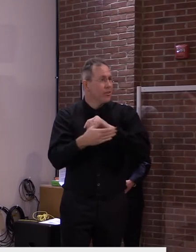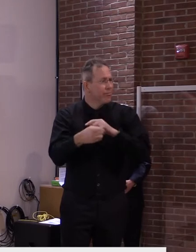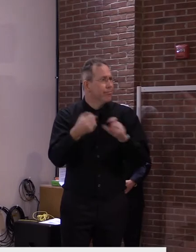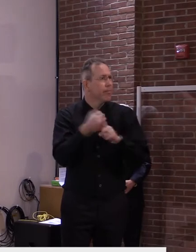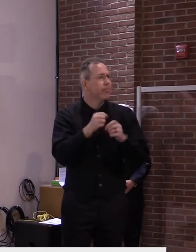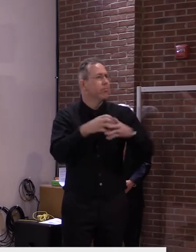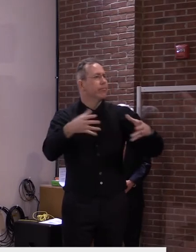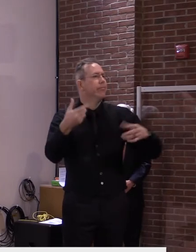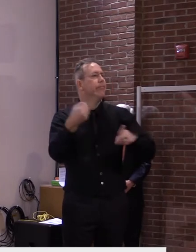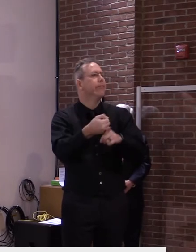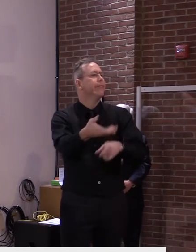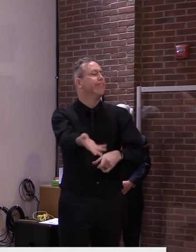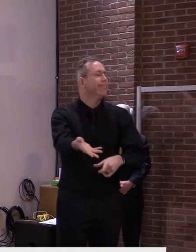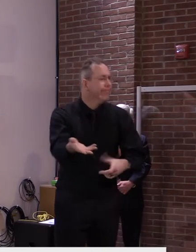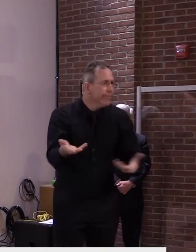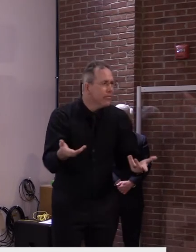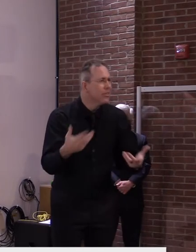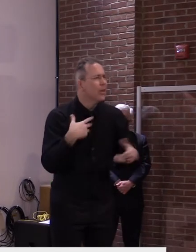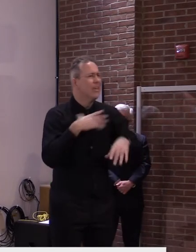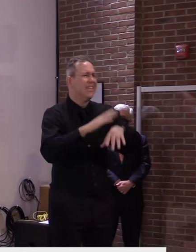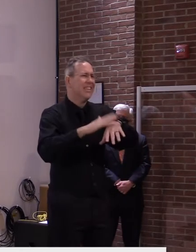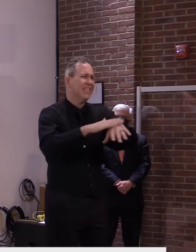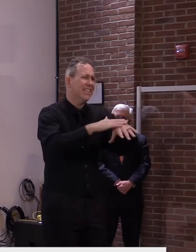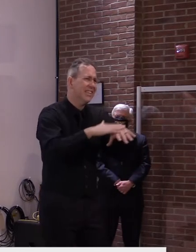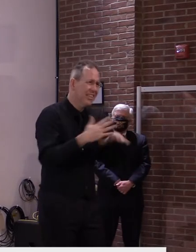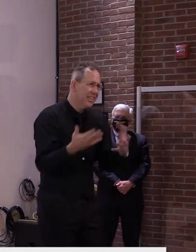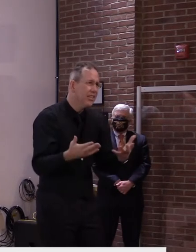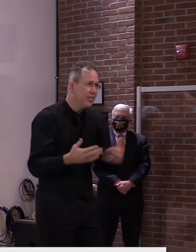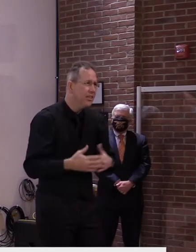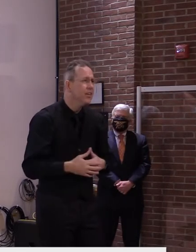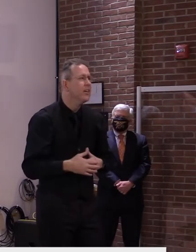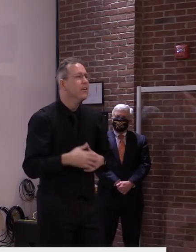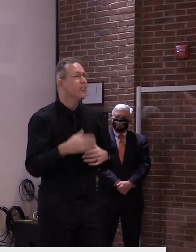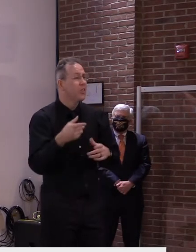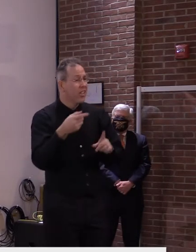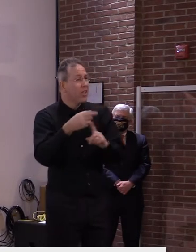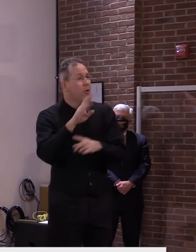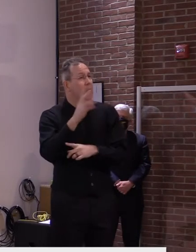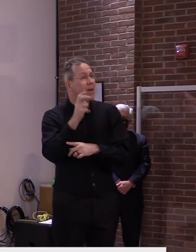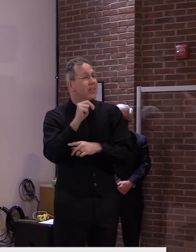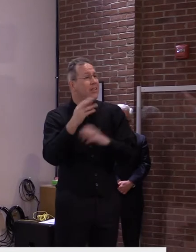a lot of spread within Bennington County region. A lot of that